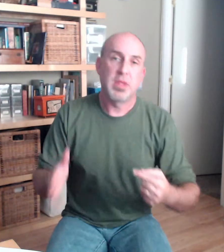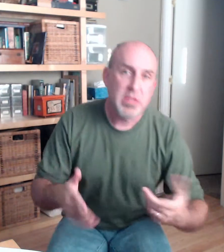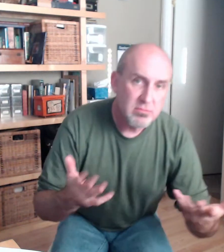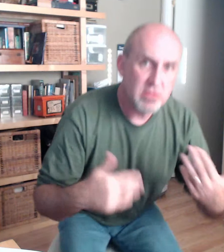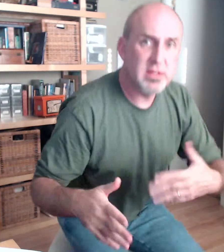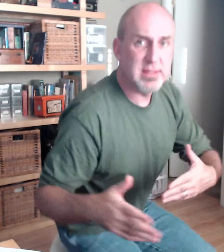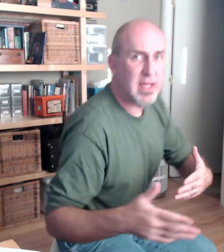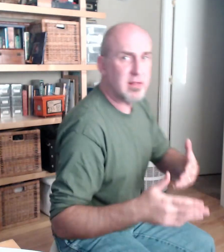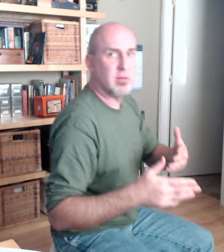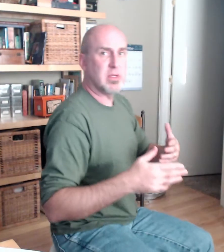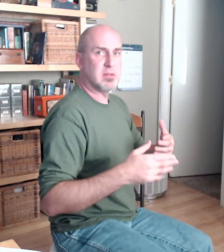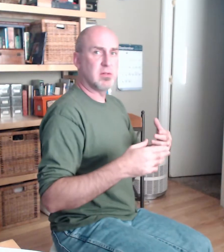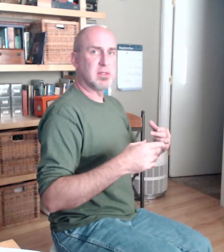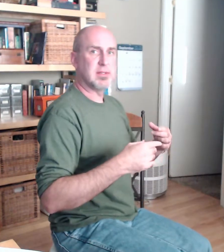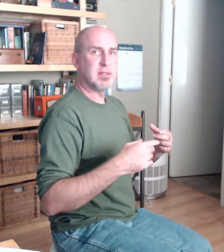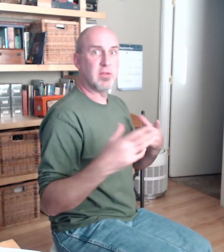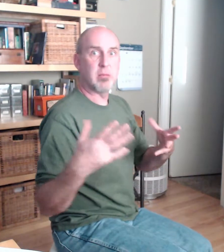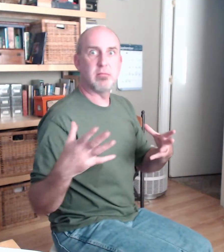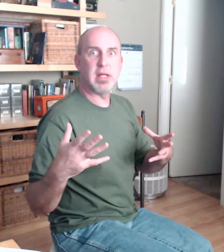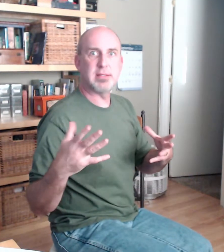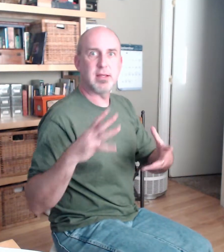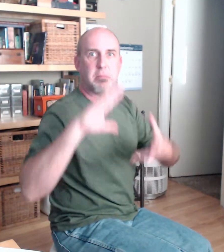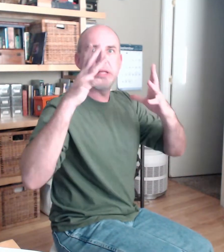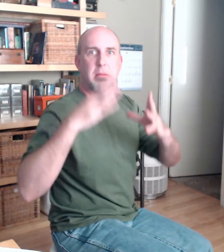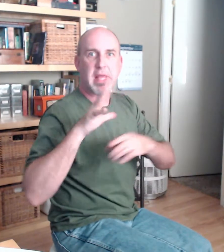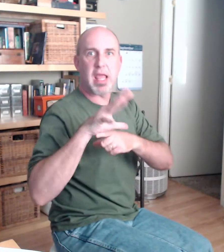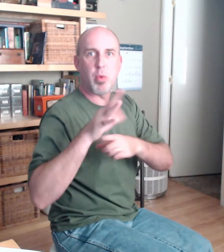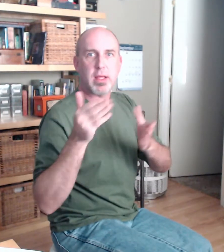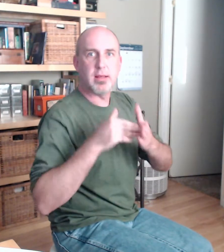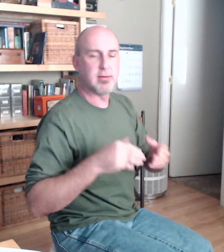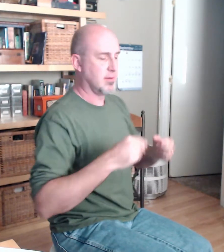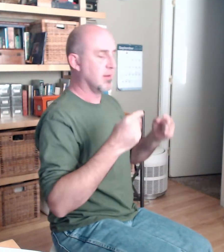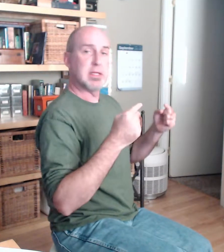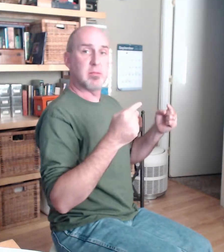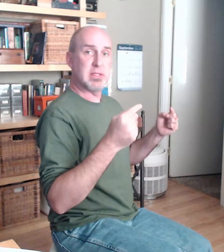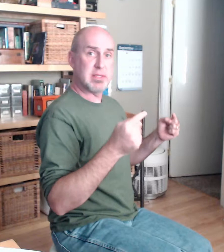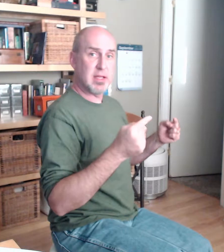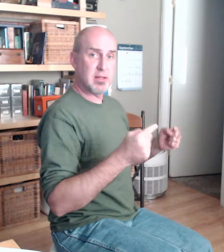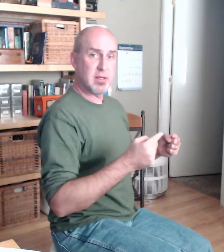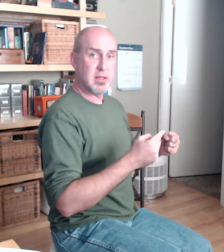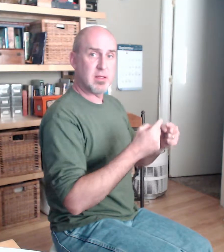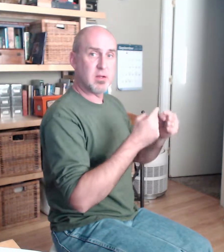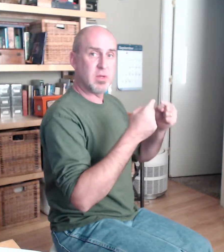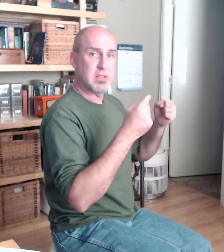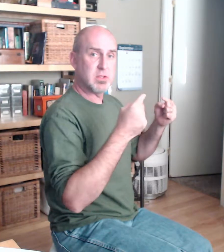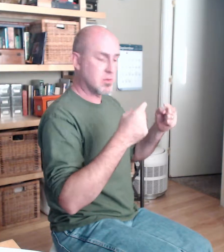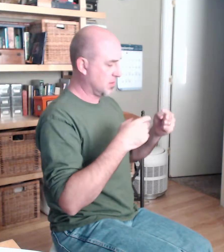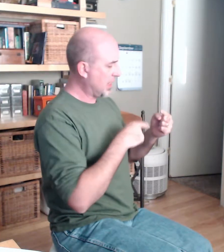me turn to the side a little bit so you can see if I can mess up my camera again. But the sign, they're going in circles. My